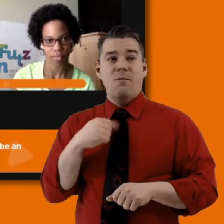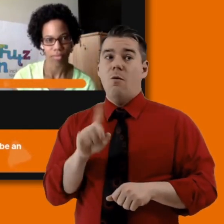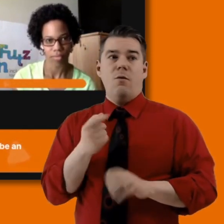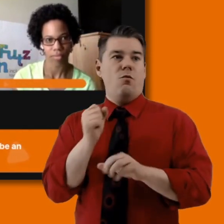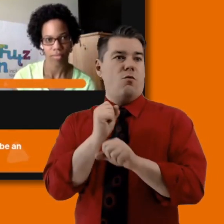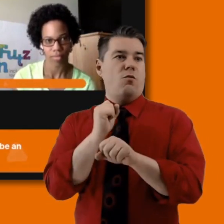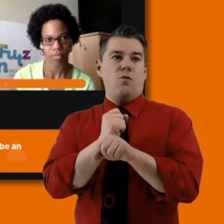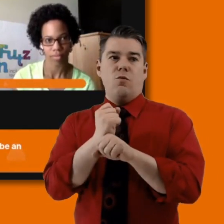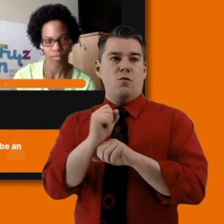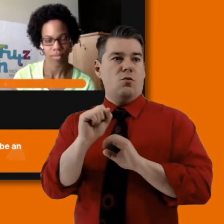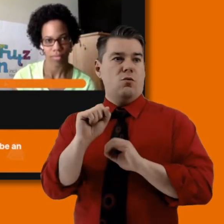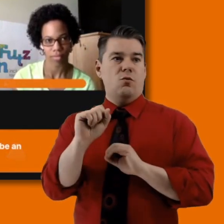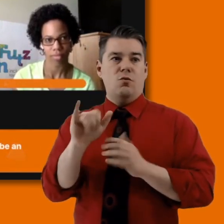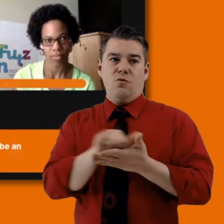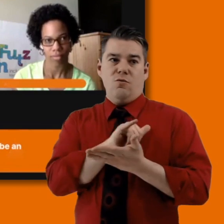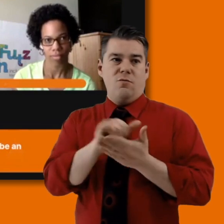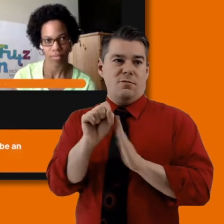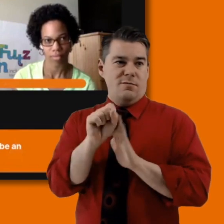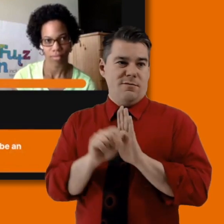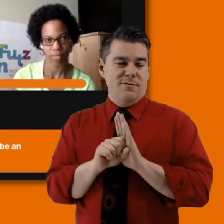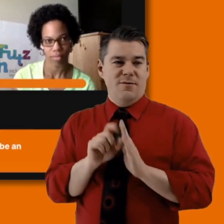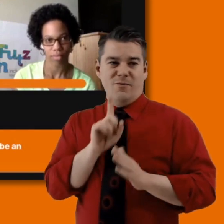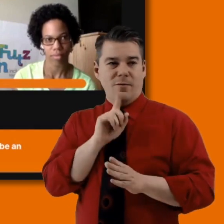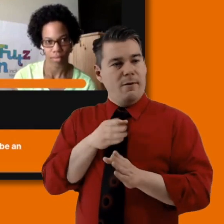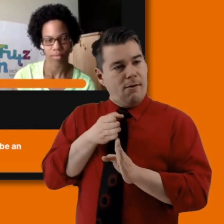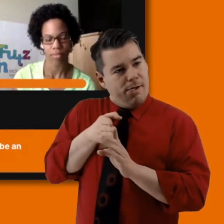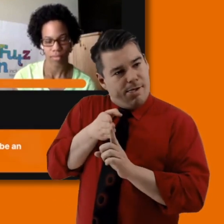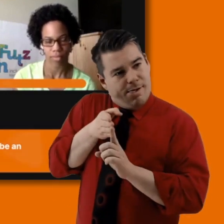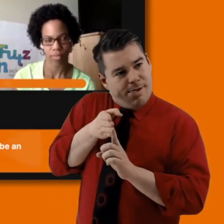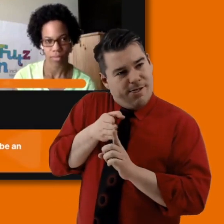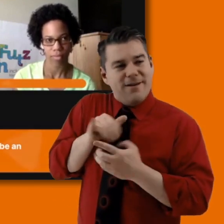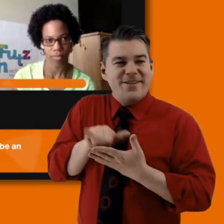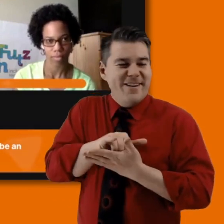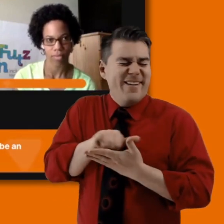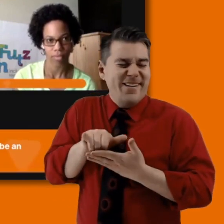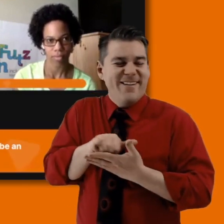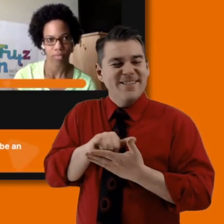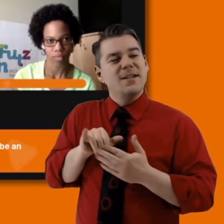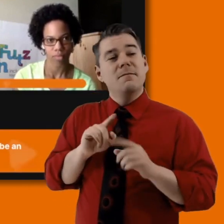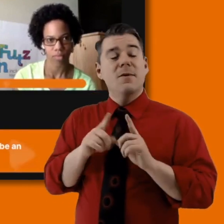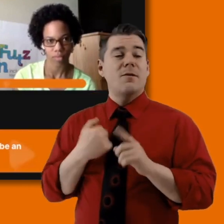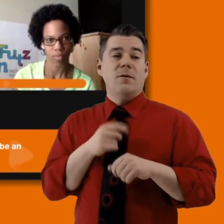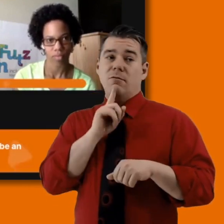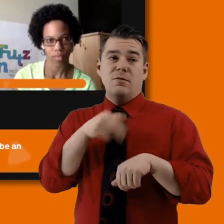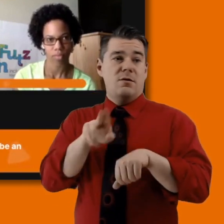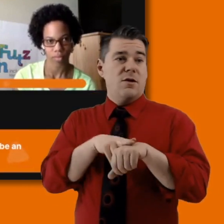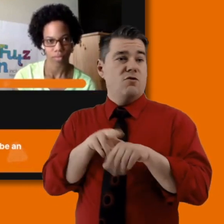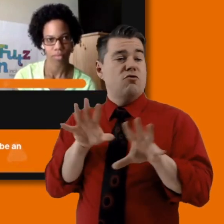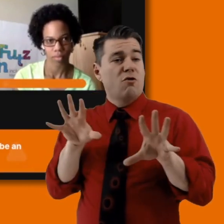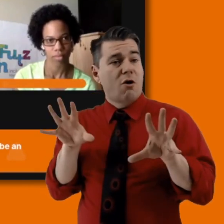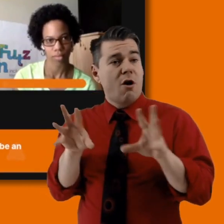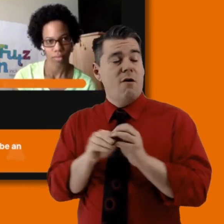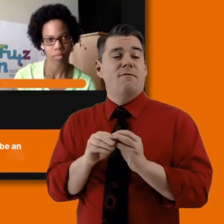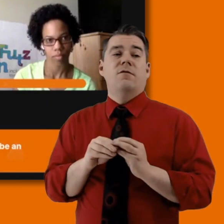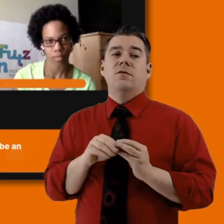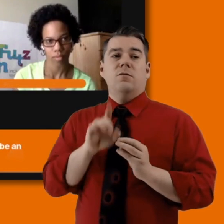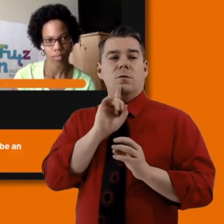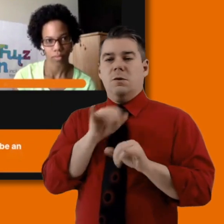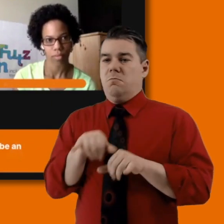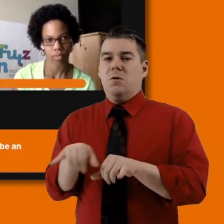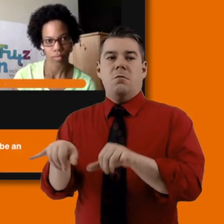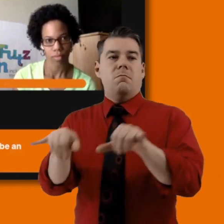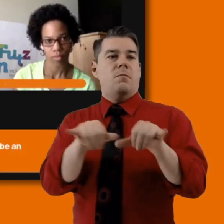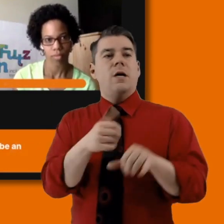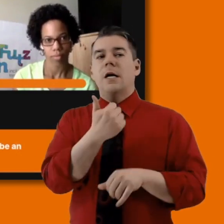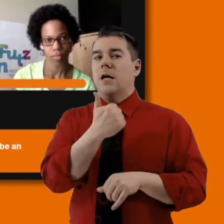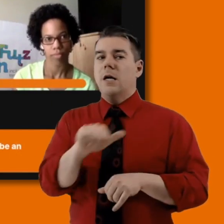State, so I'm partial to us New Yorkers, but I mean, we've been to national conference, and the trend is the same.